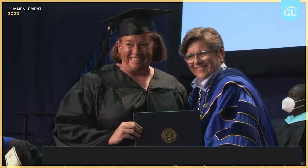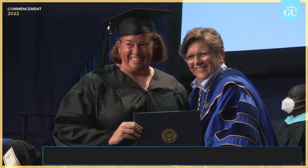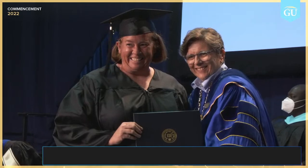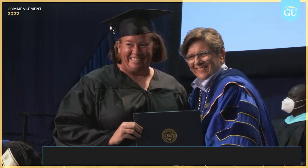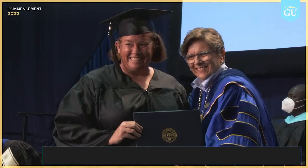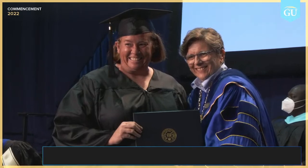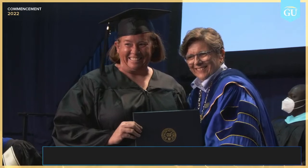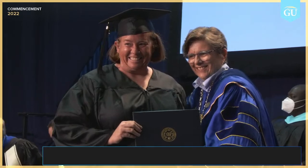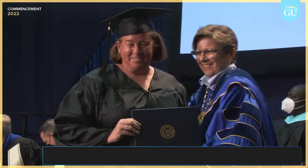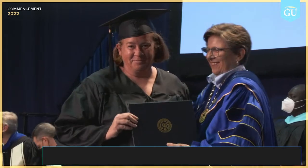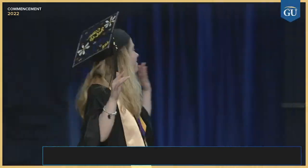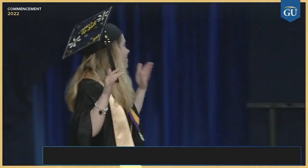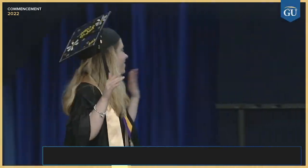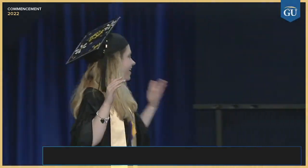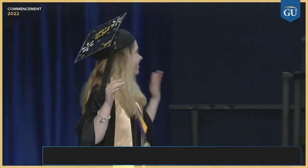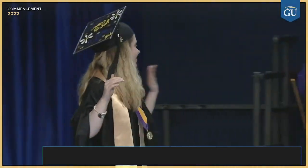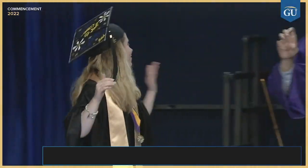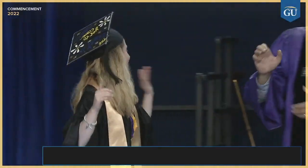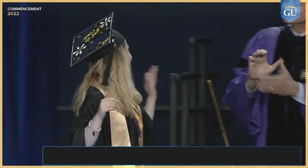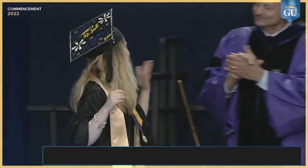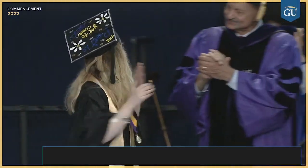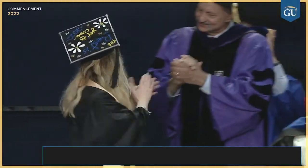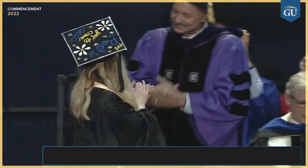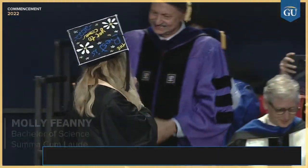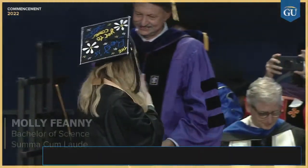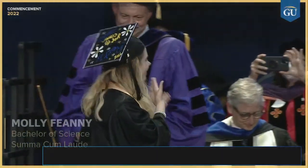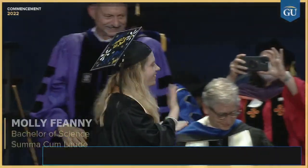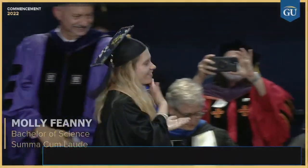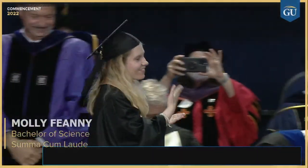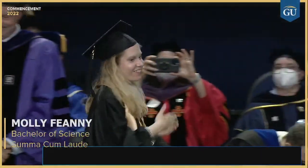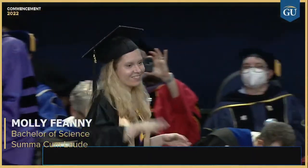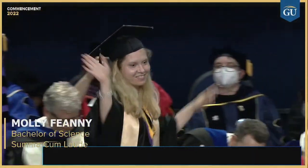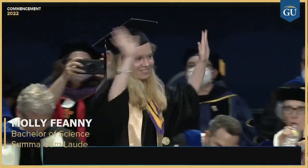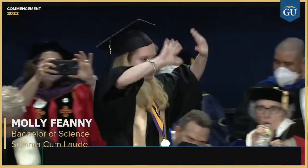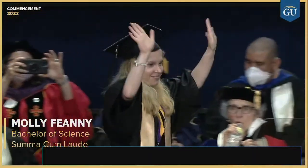Fiani, Bachelor of Science, summa cum laude.